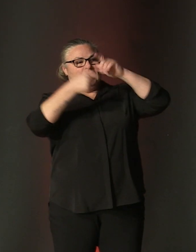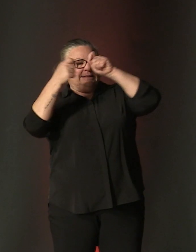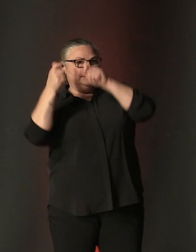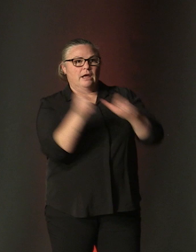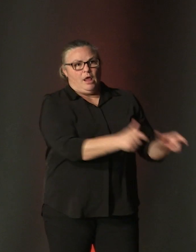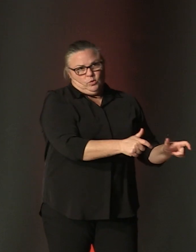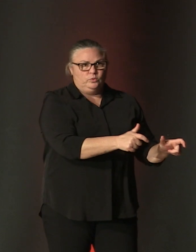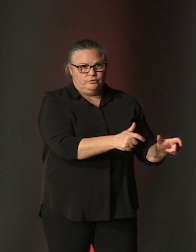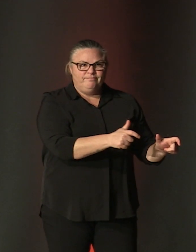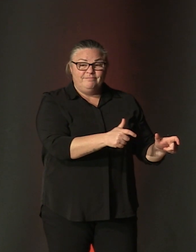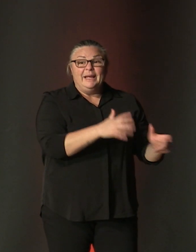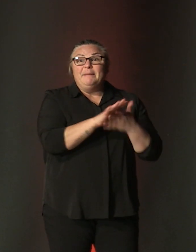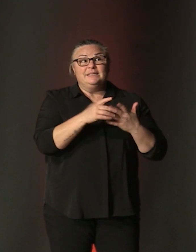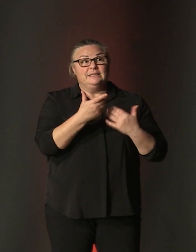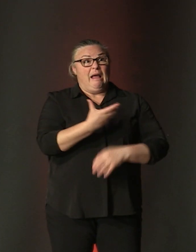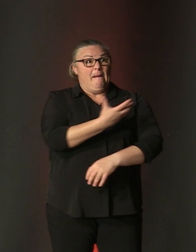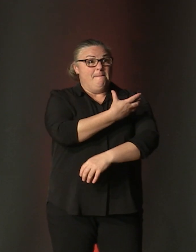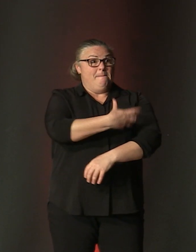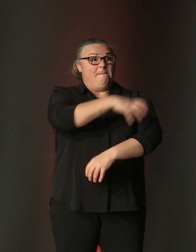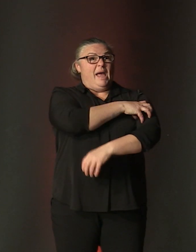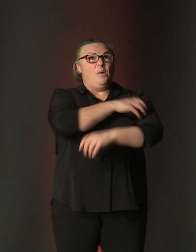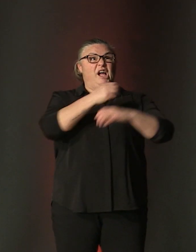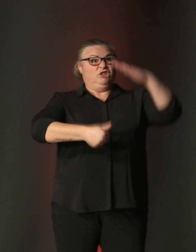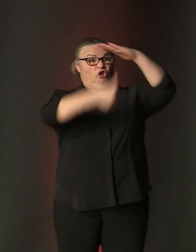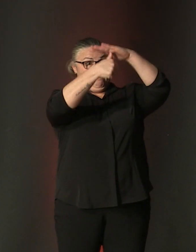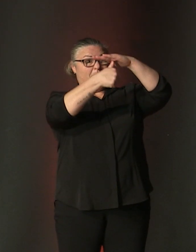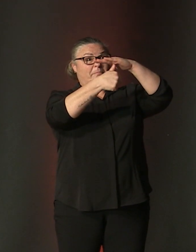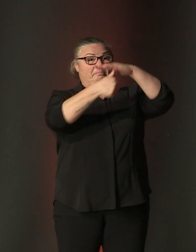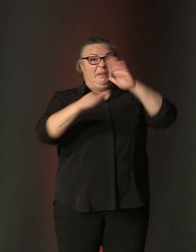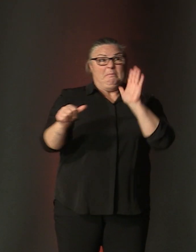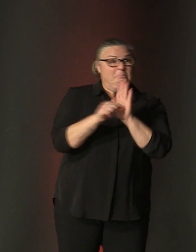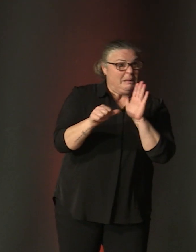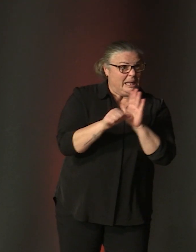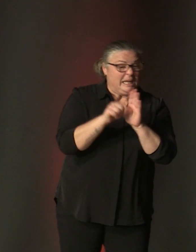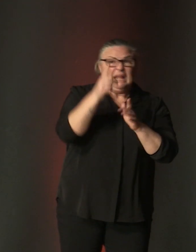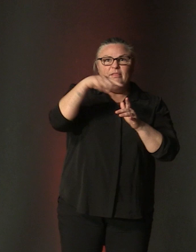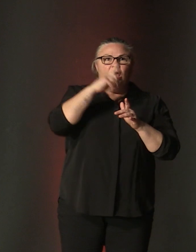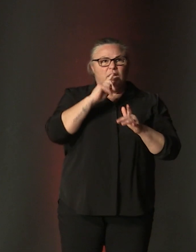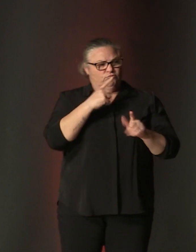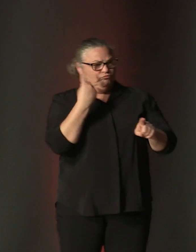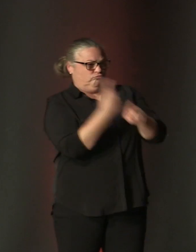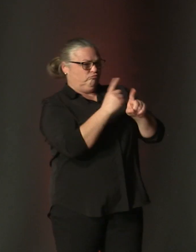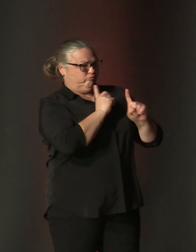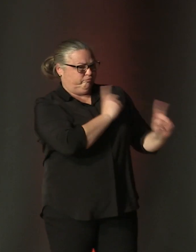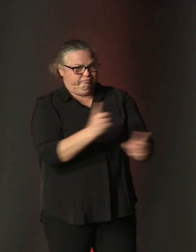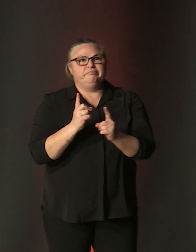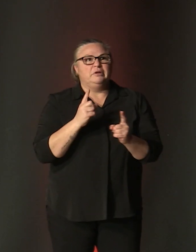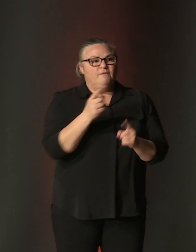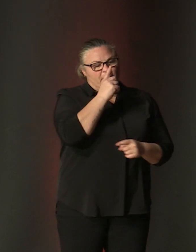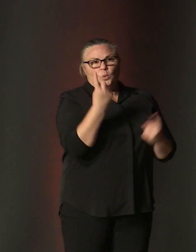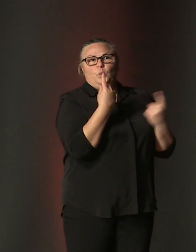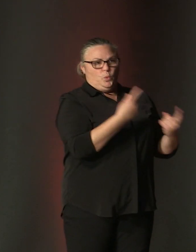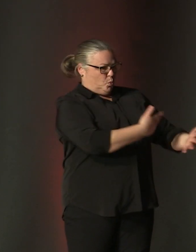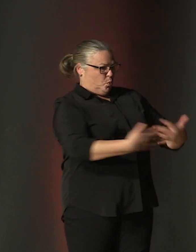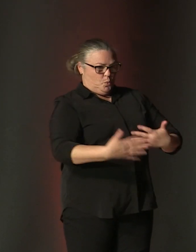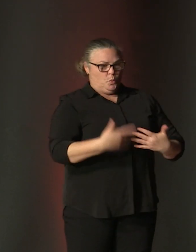It's where all the power up here, where the people who have the money, they get to have the biggest say to the people down at the